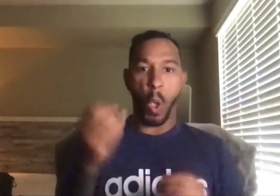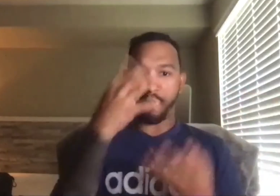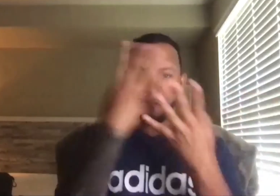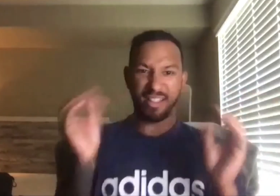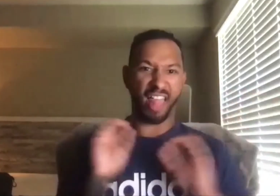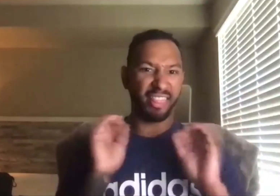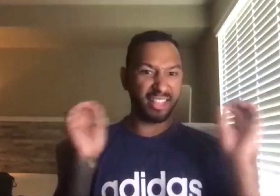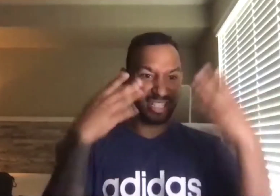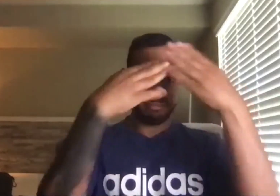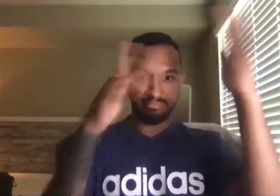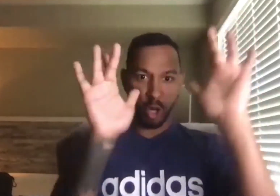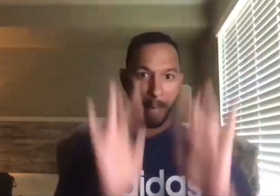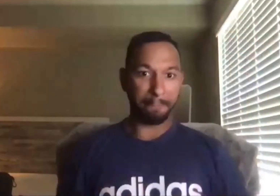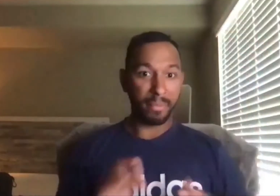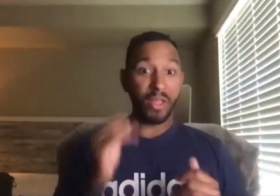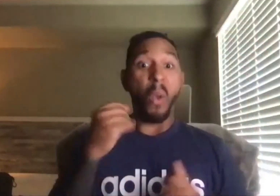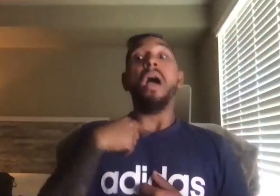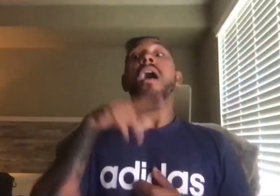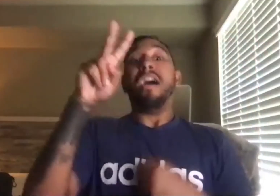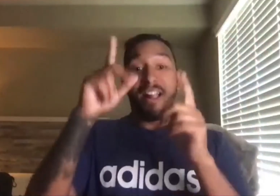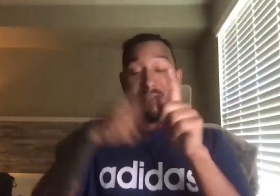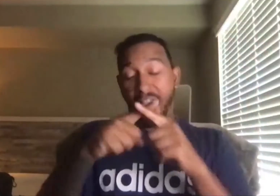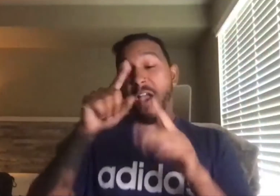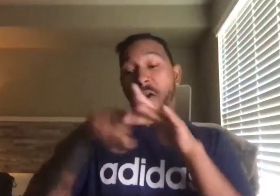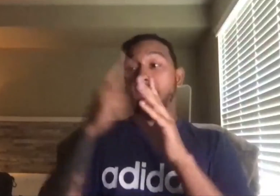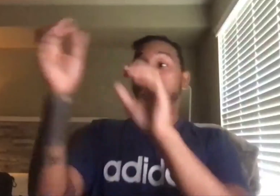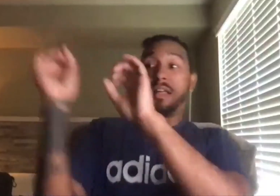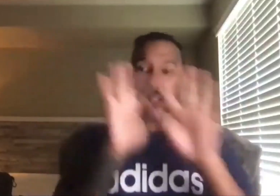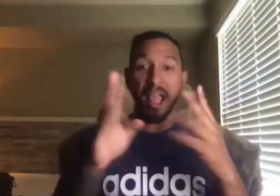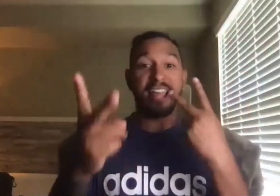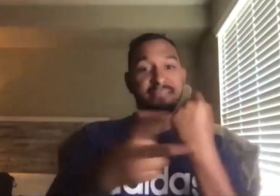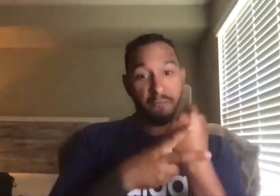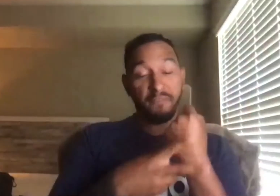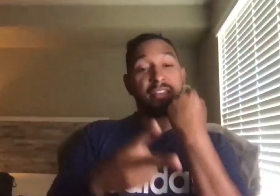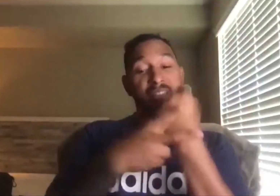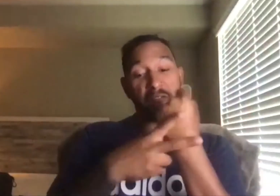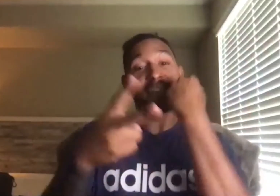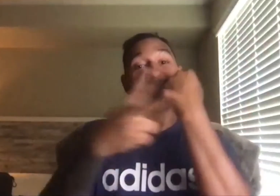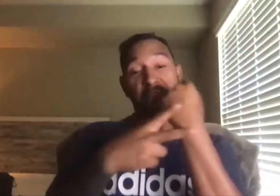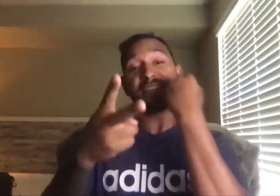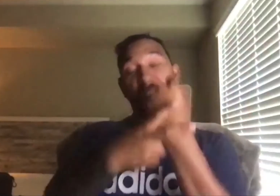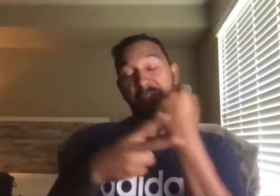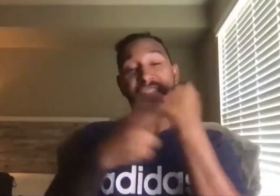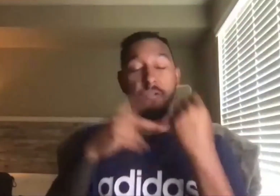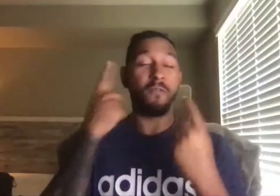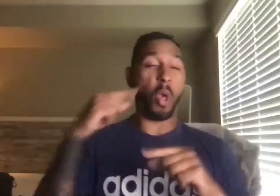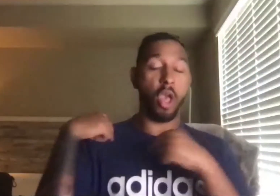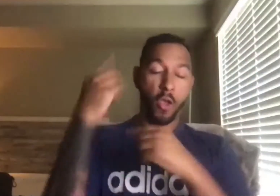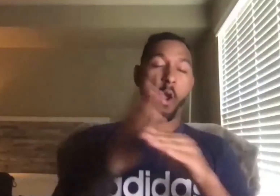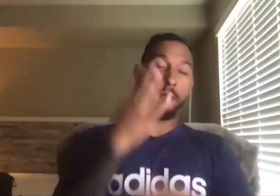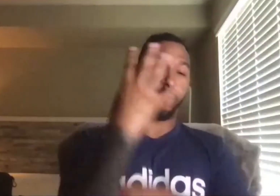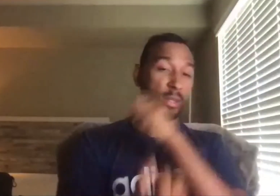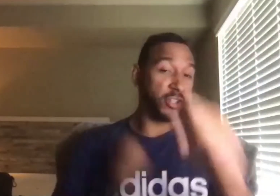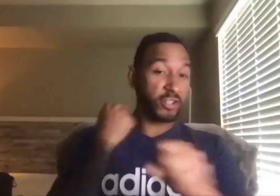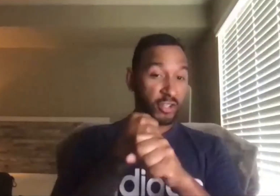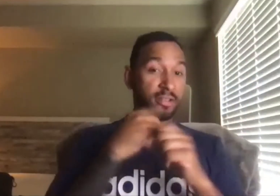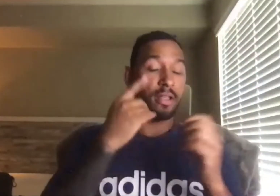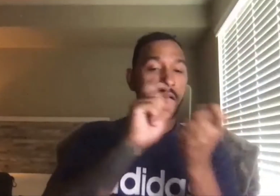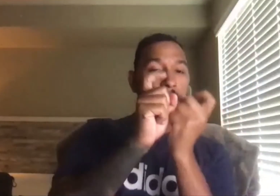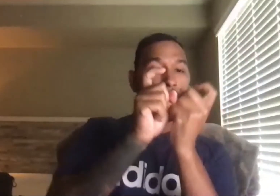did not have any of my own filters set up. So I had to download and save